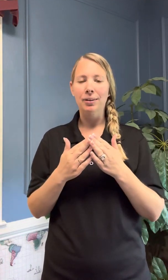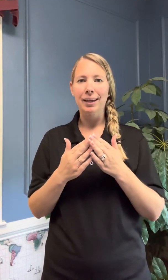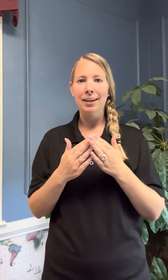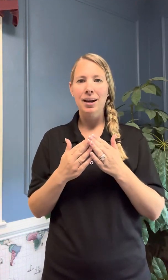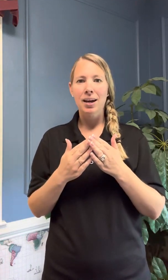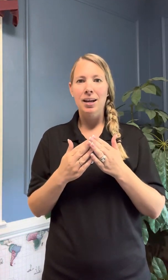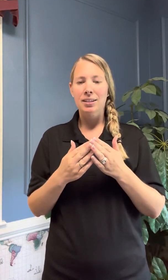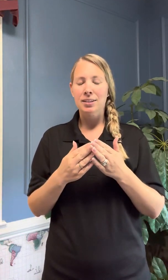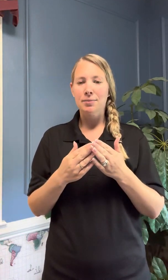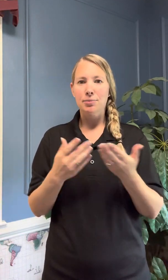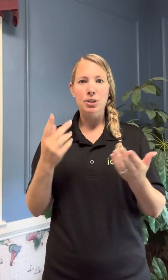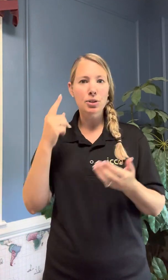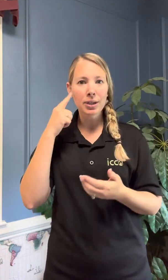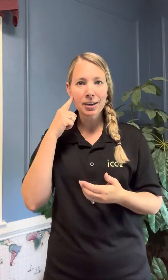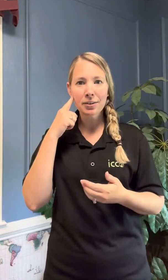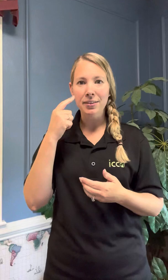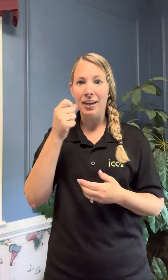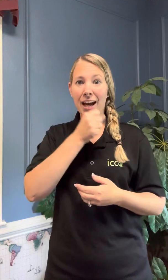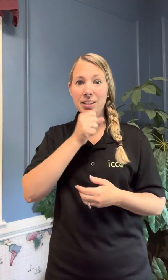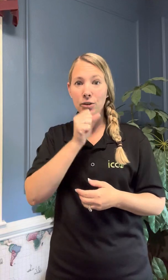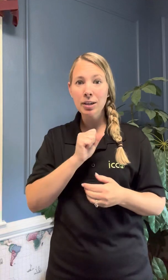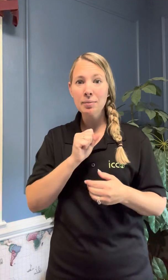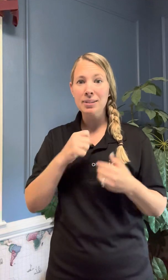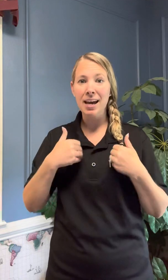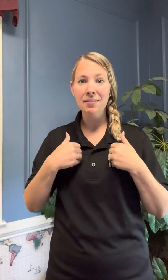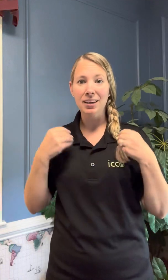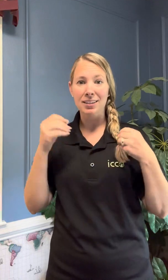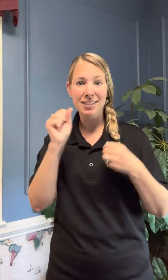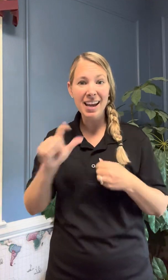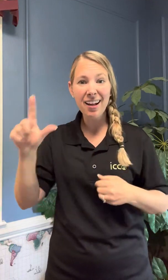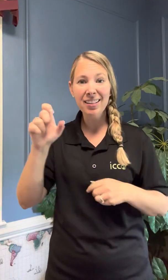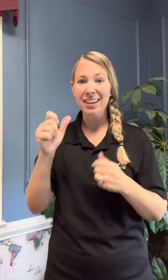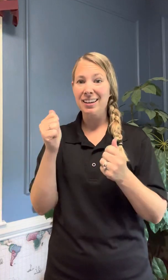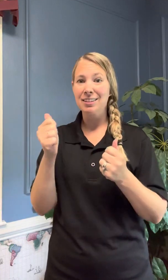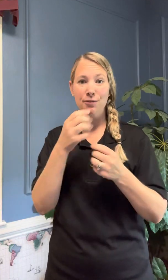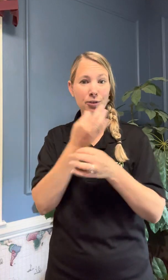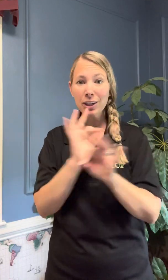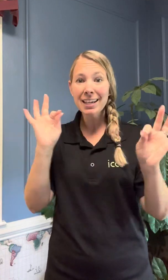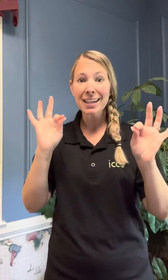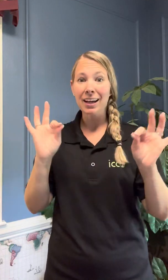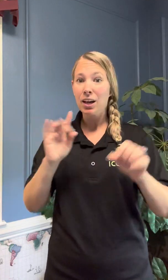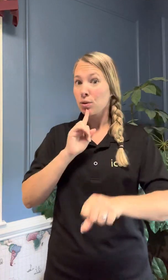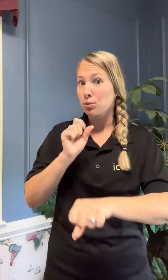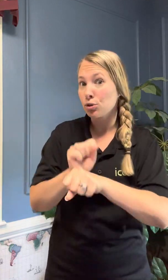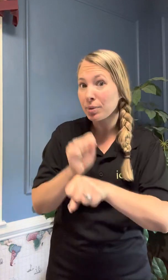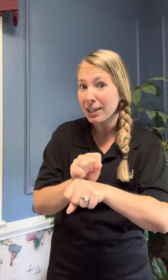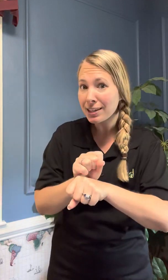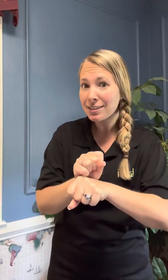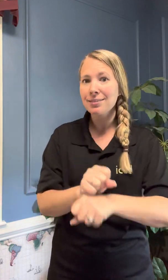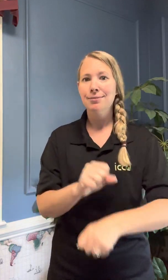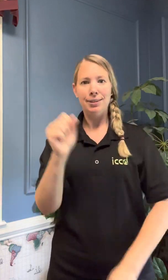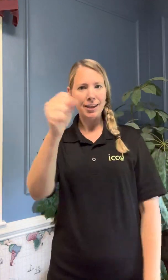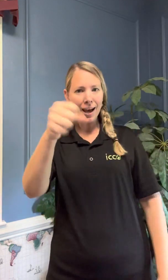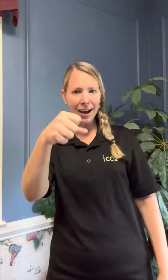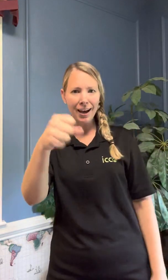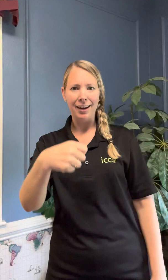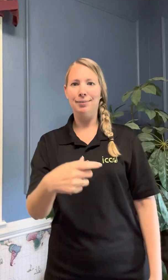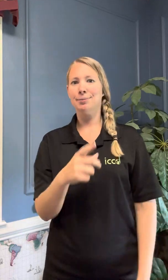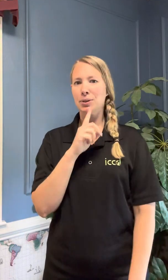like, did you hear that the ice cream is having a sale and it's free? True biz? Yeah. So it's